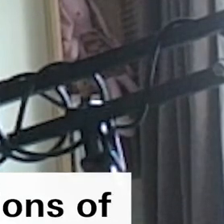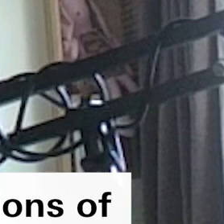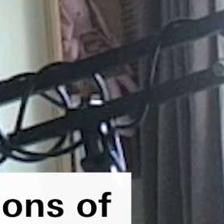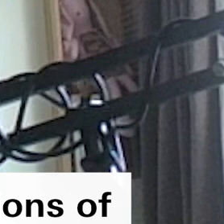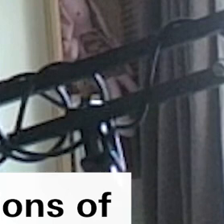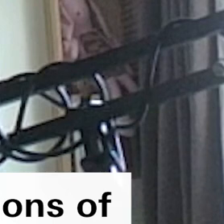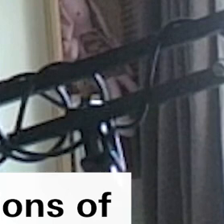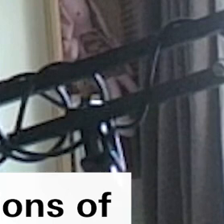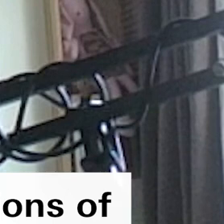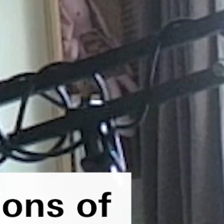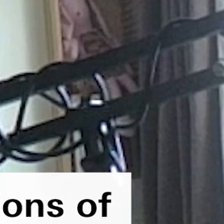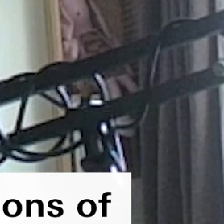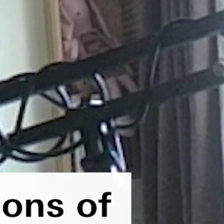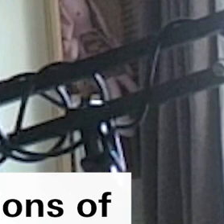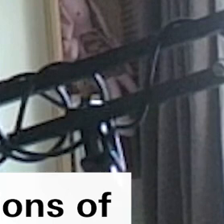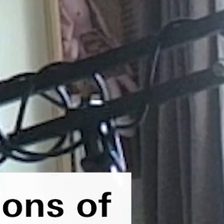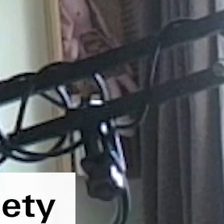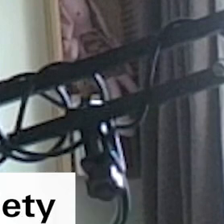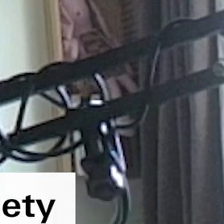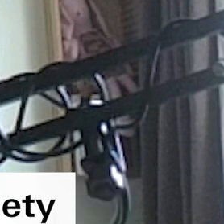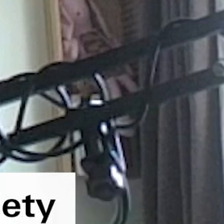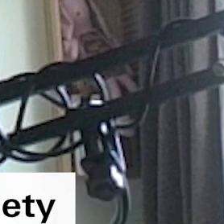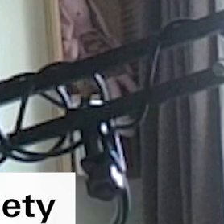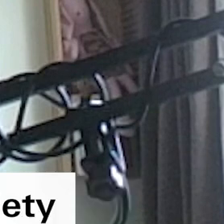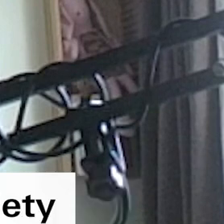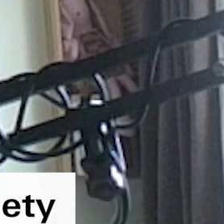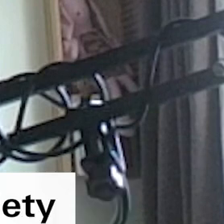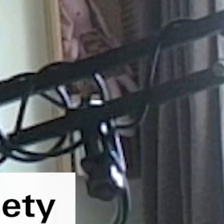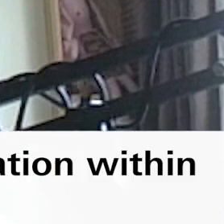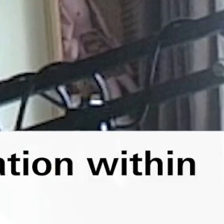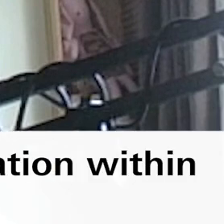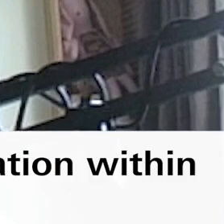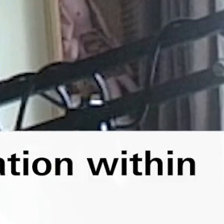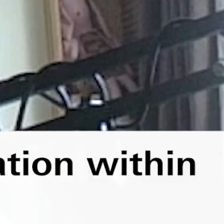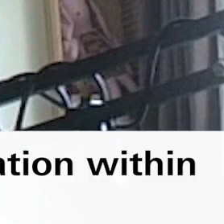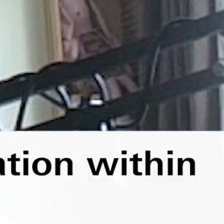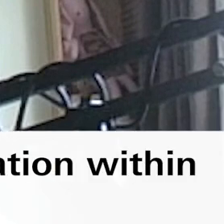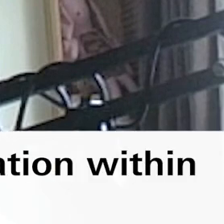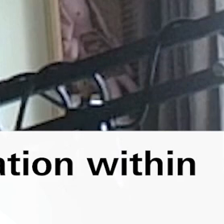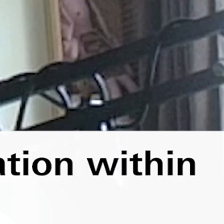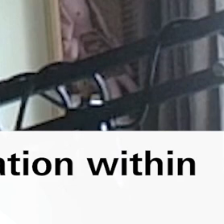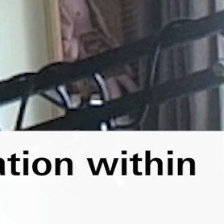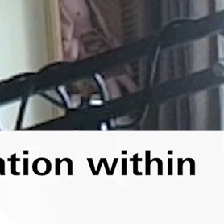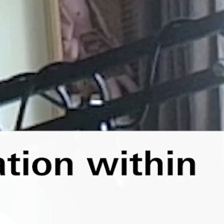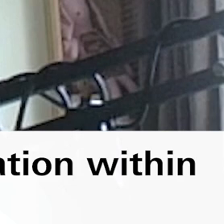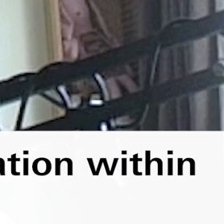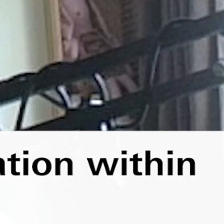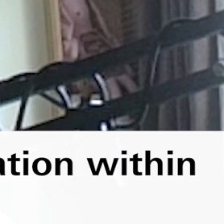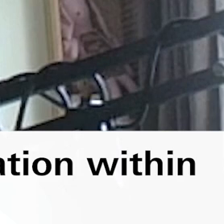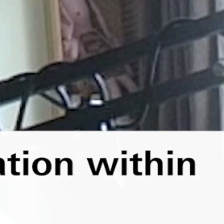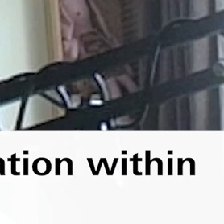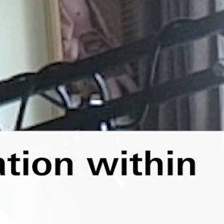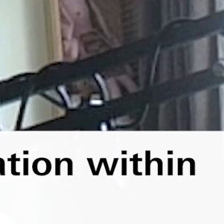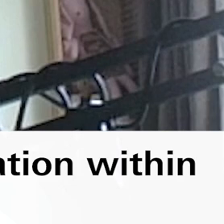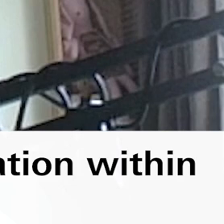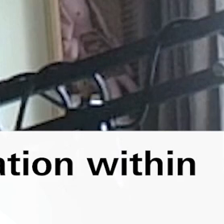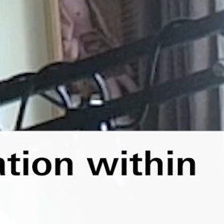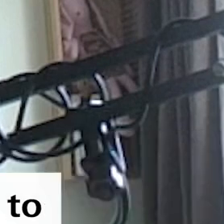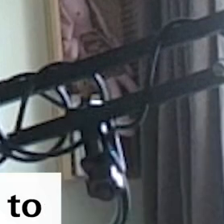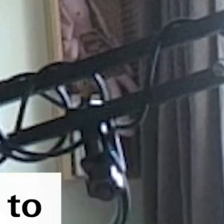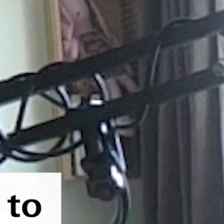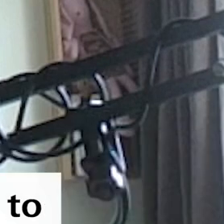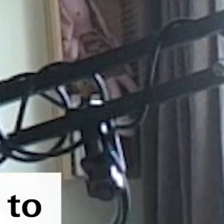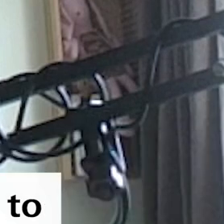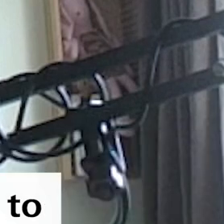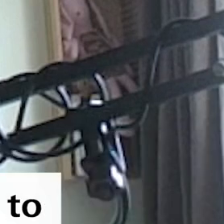ideas, my articulations of what I wanted from society, what I wanted from my participation within the